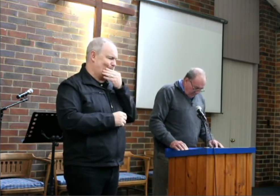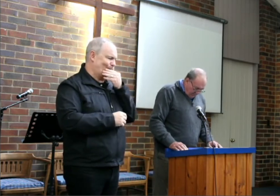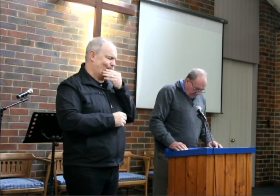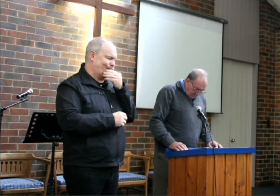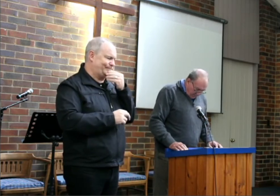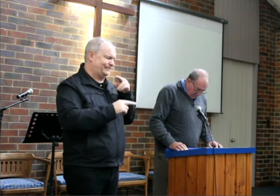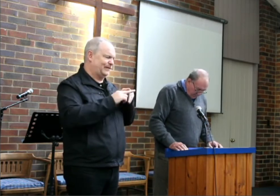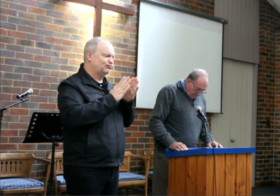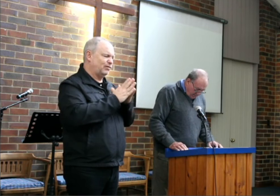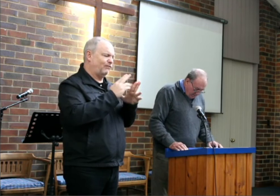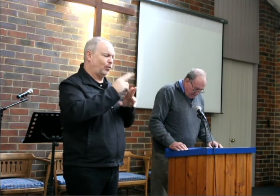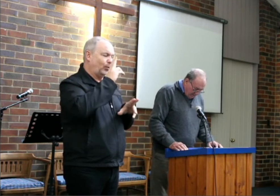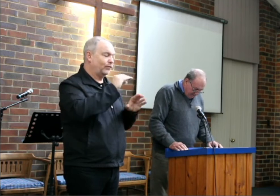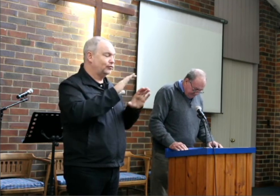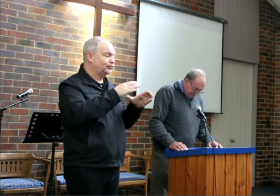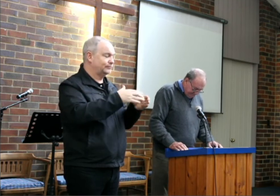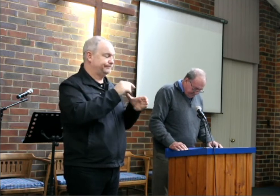Father, we pray for the youth group,